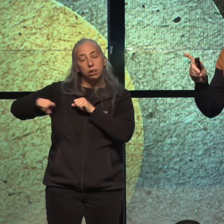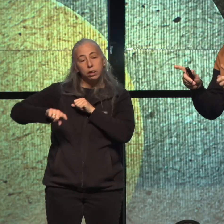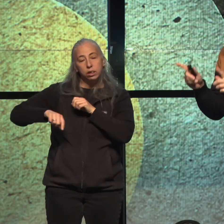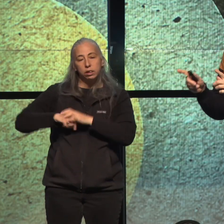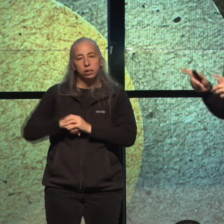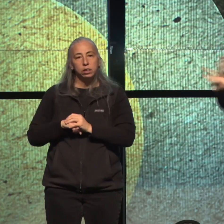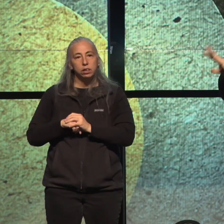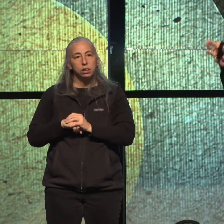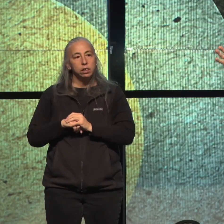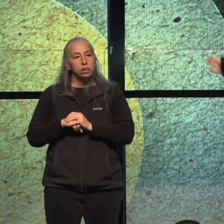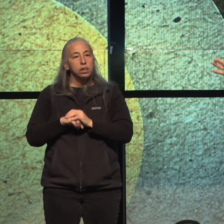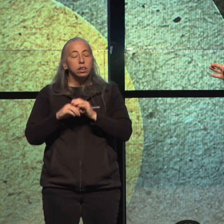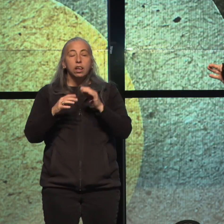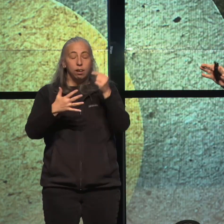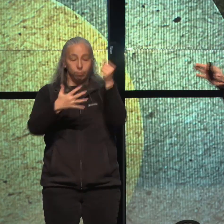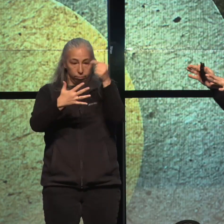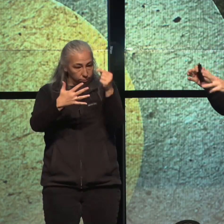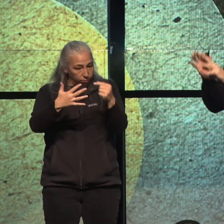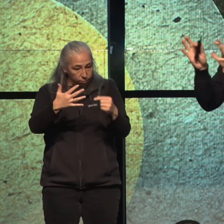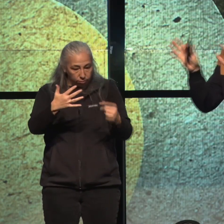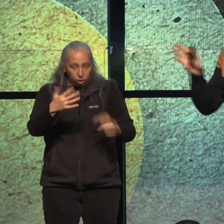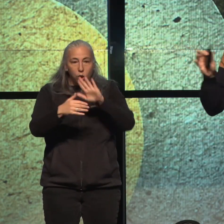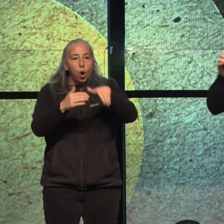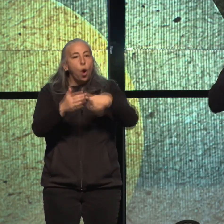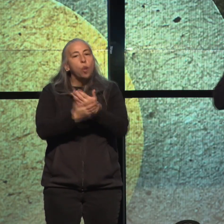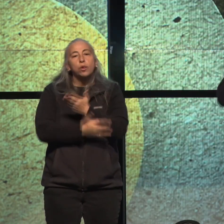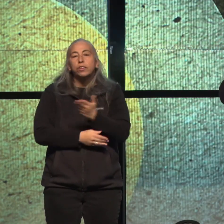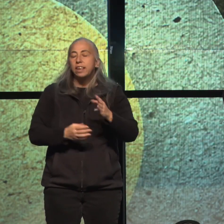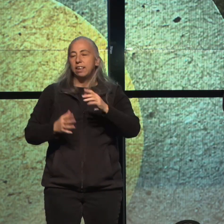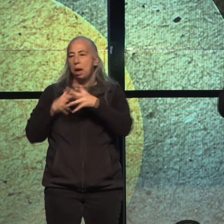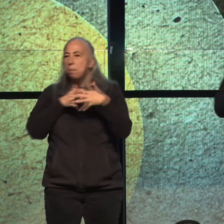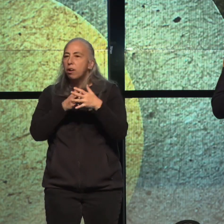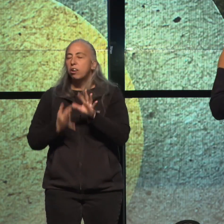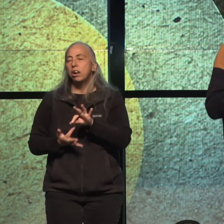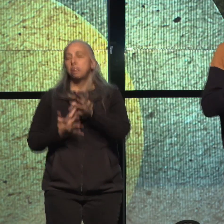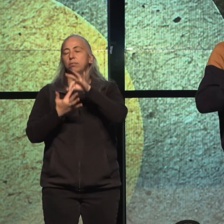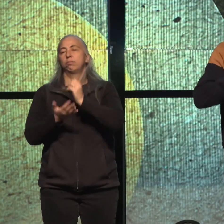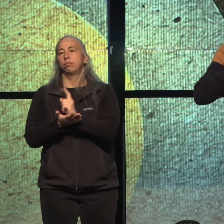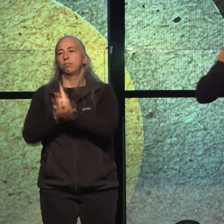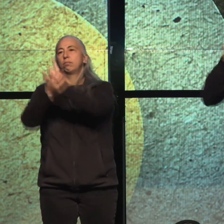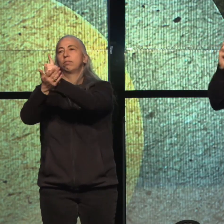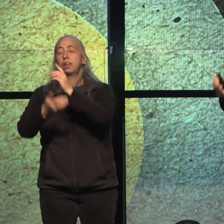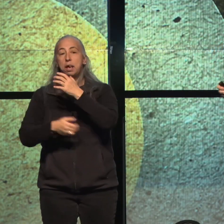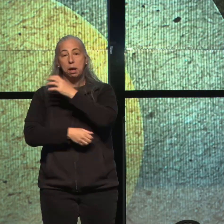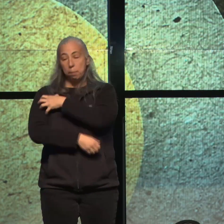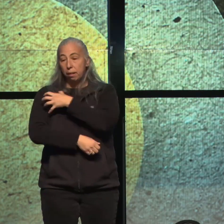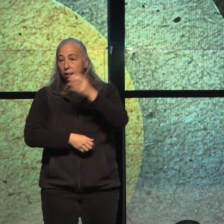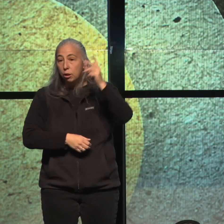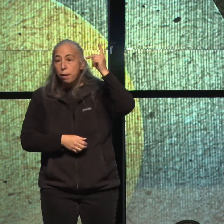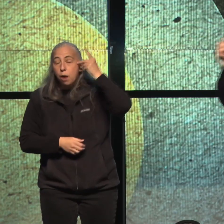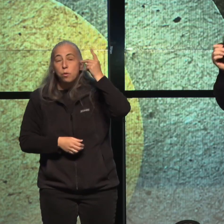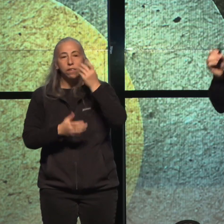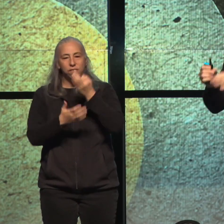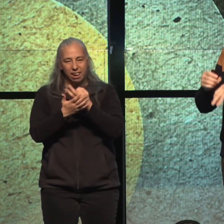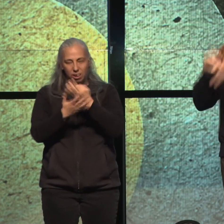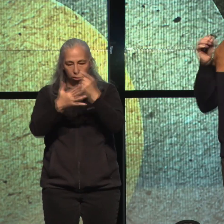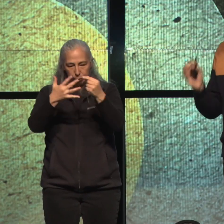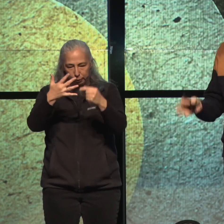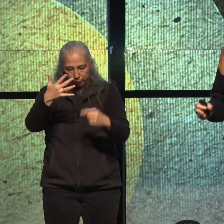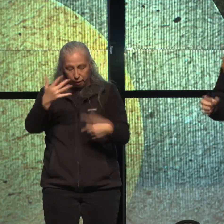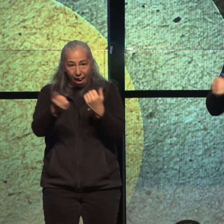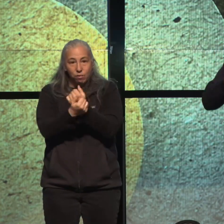All those things, American exceptionalism, partisan political power, financial wealth, all of these